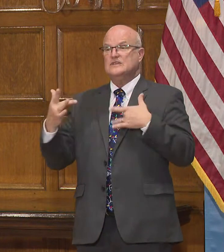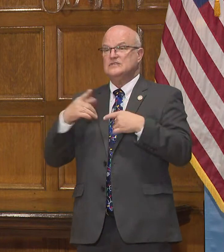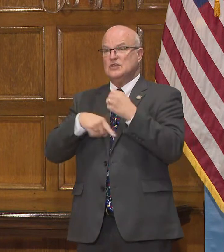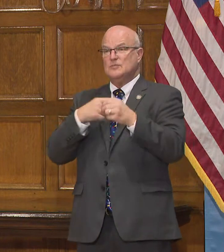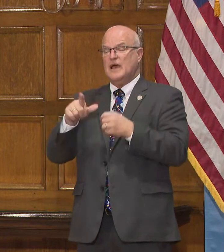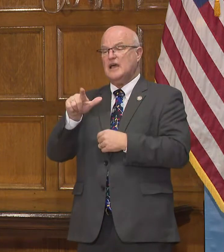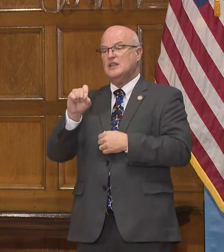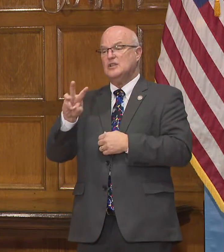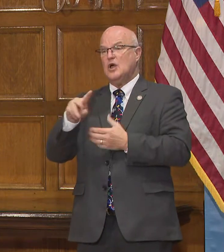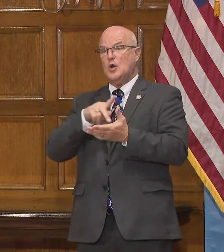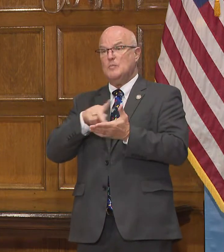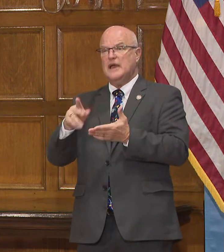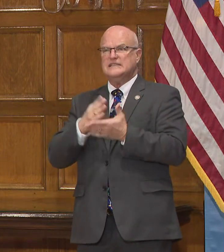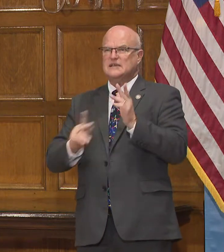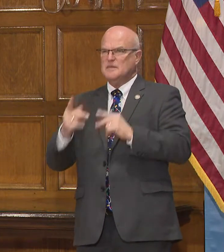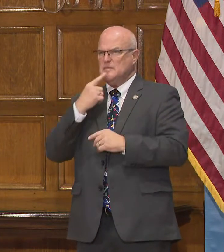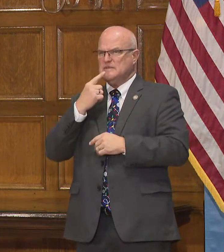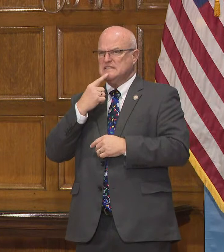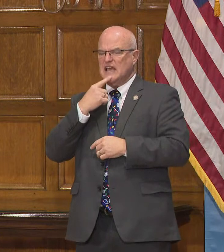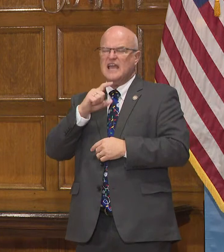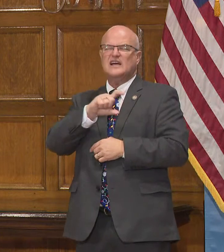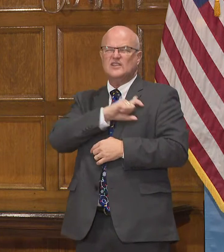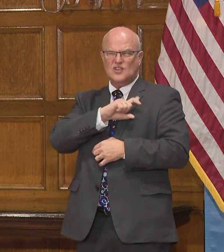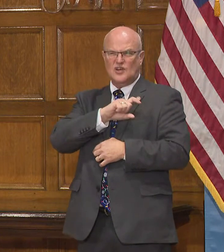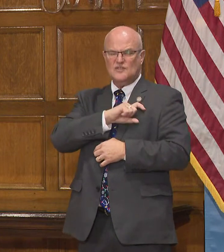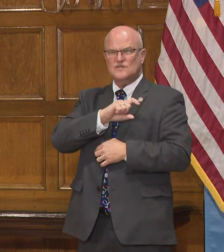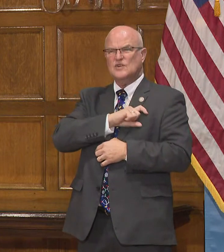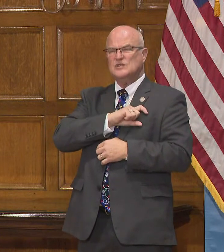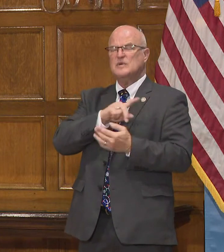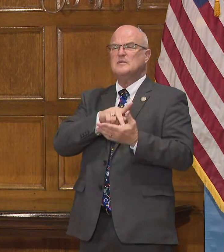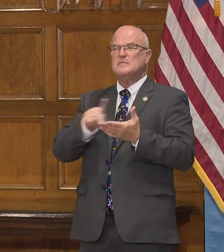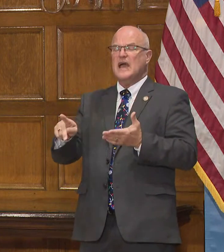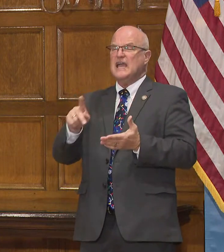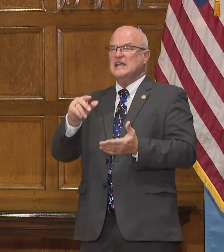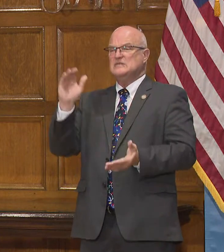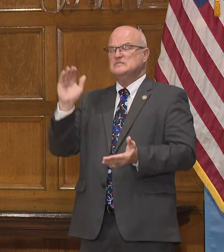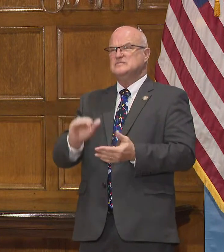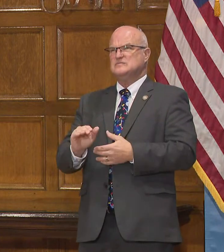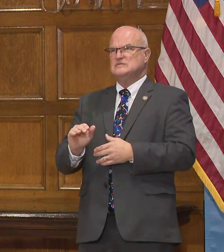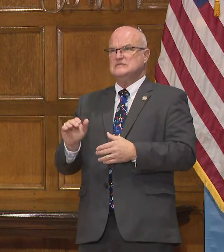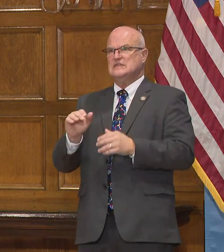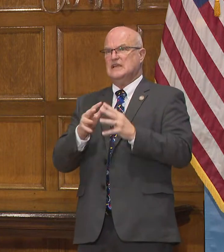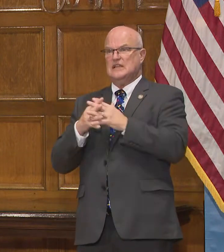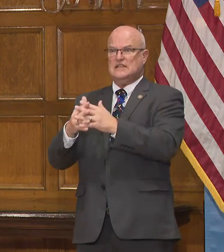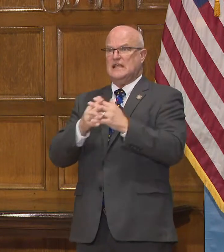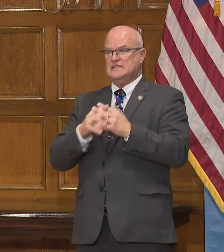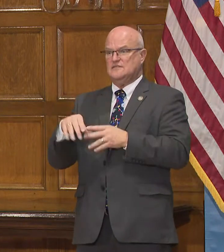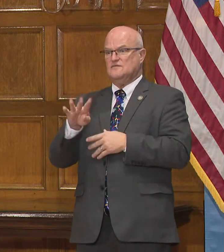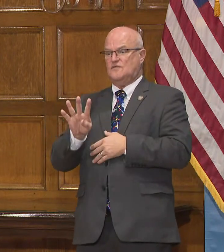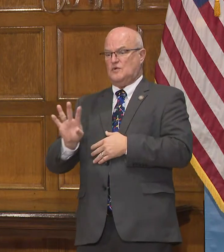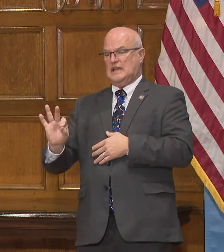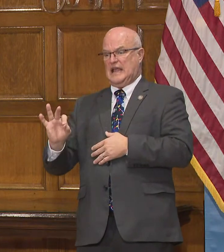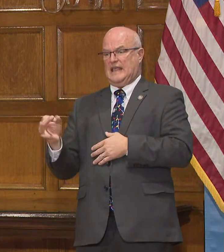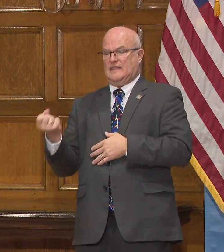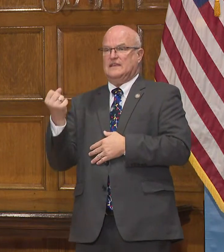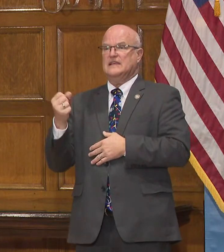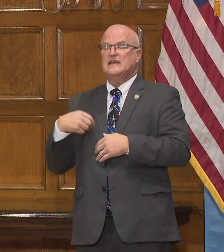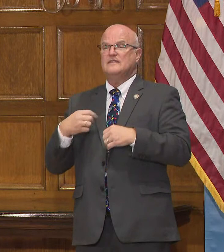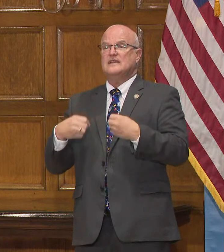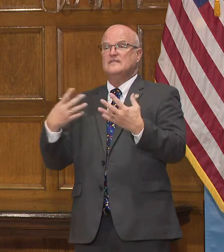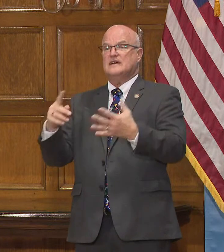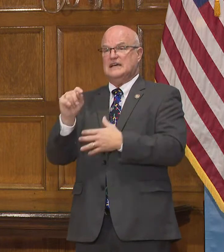low pay, and some people say that our law enforcement pay is ranked 49th among all the states. Well, if you give